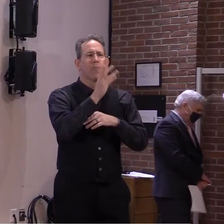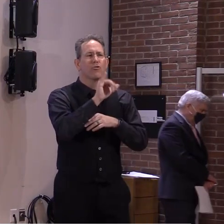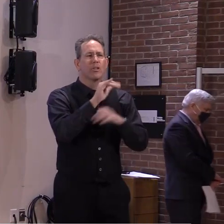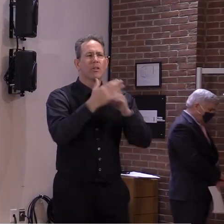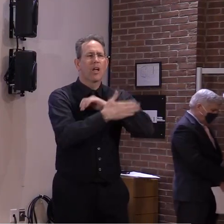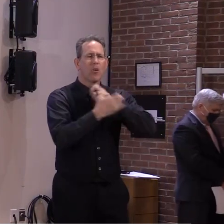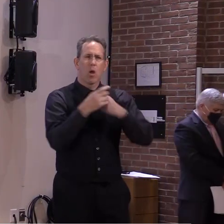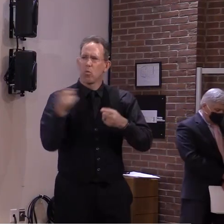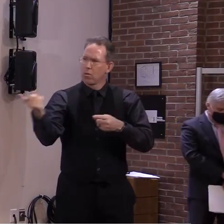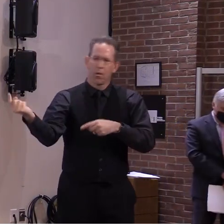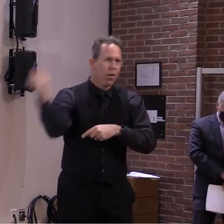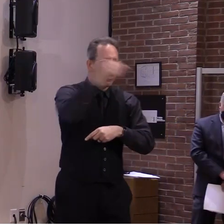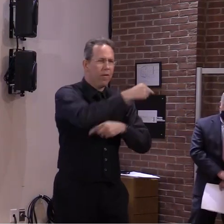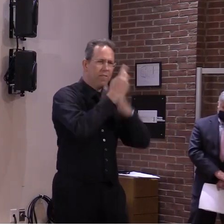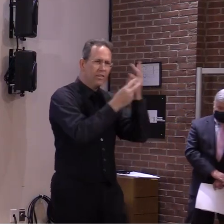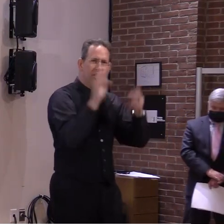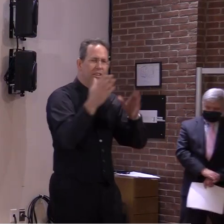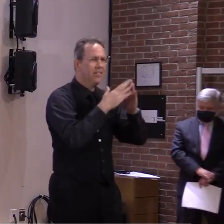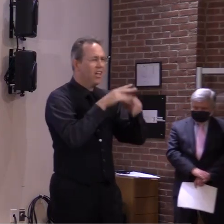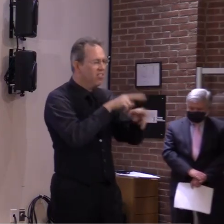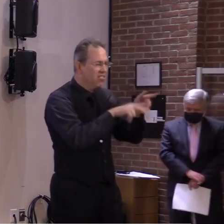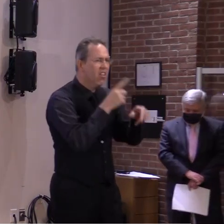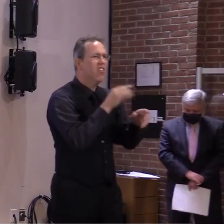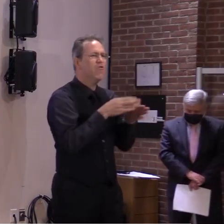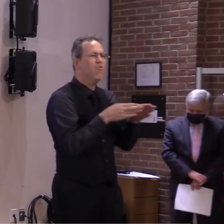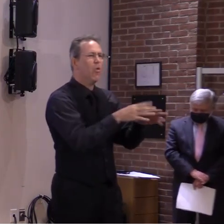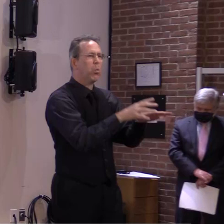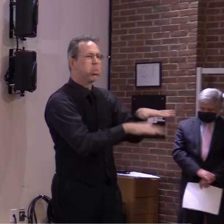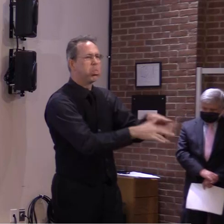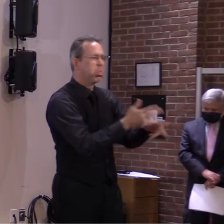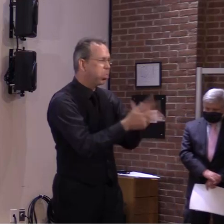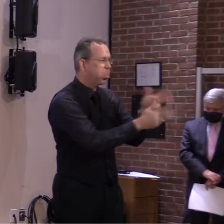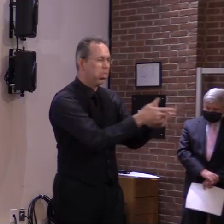Can you hear me? Go ahead, Erin.